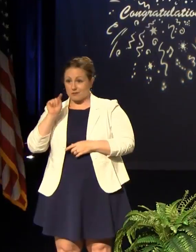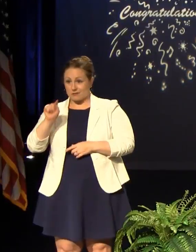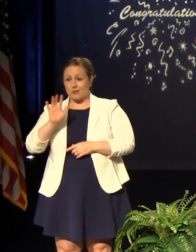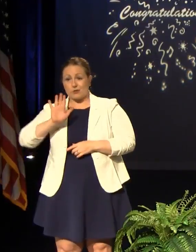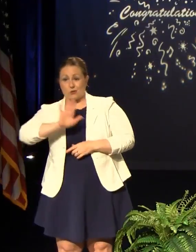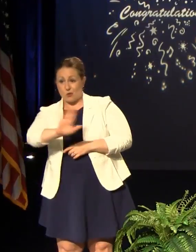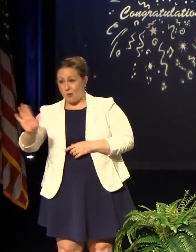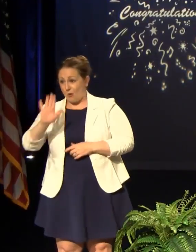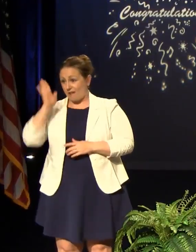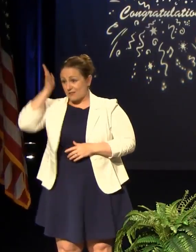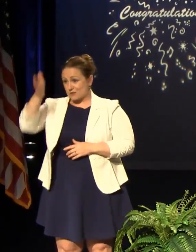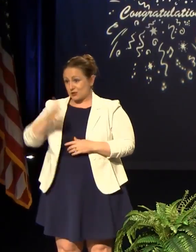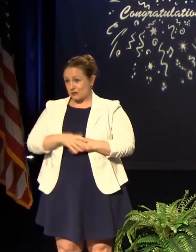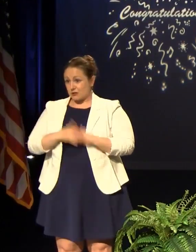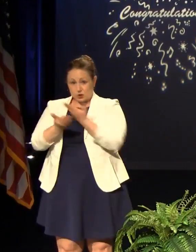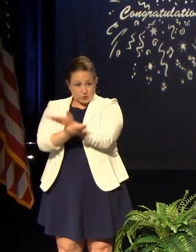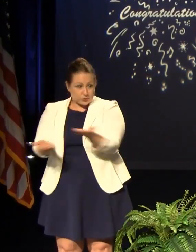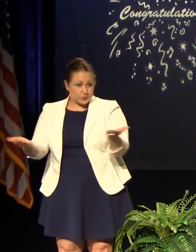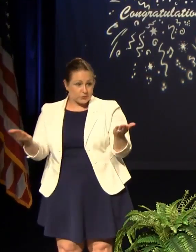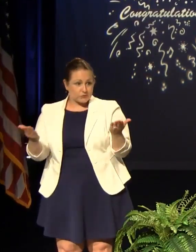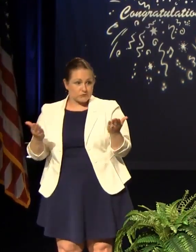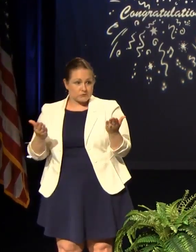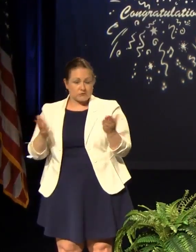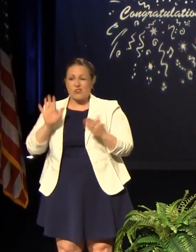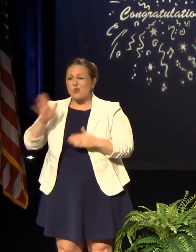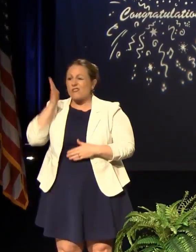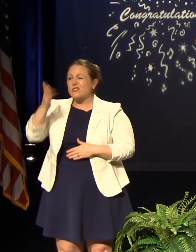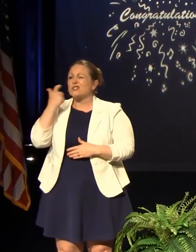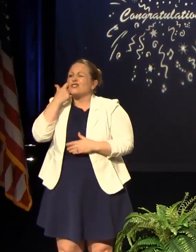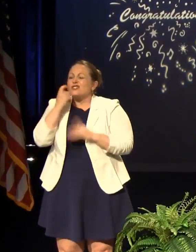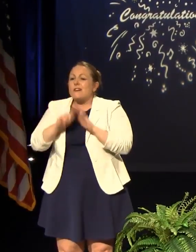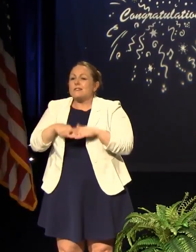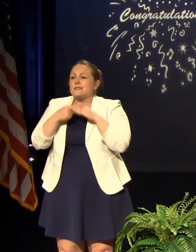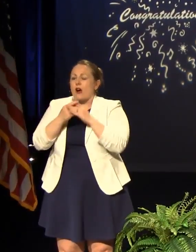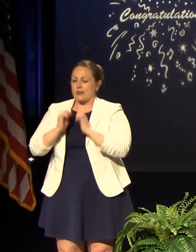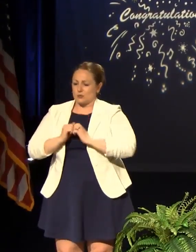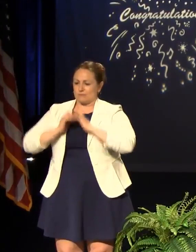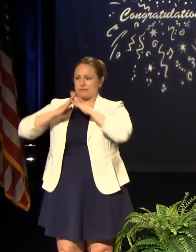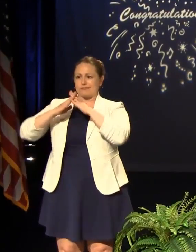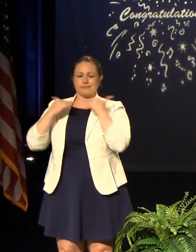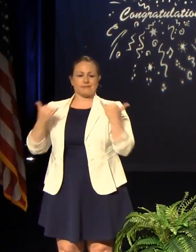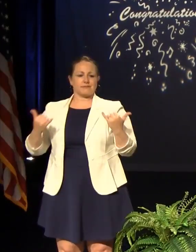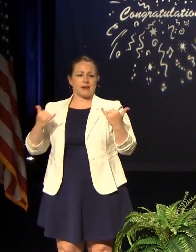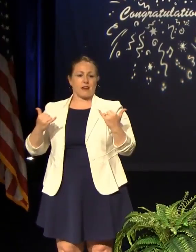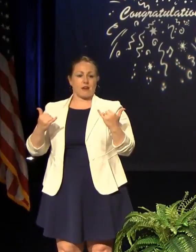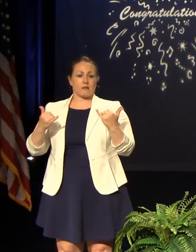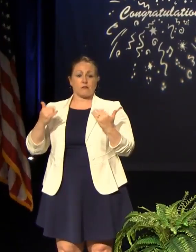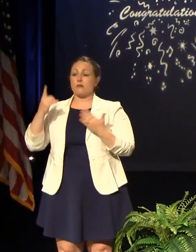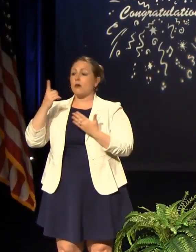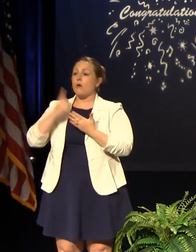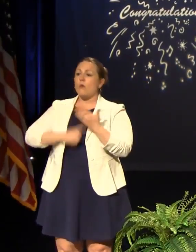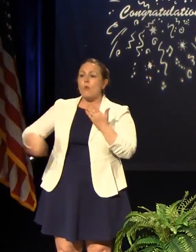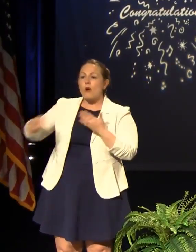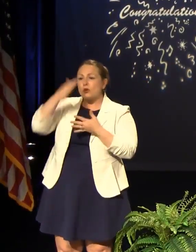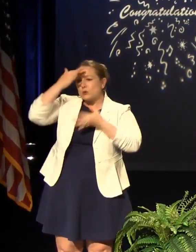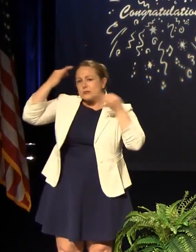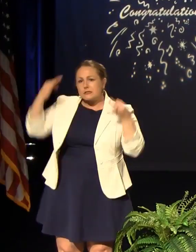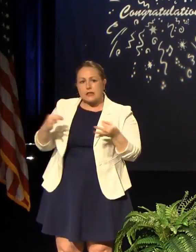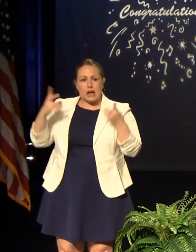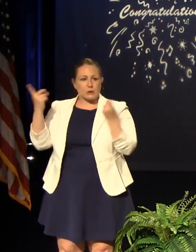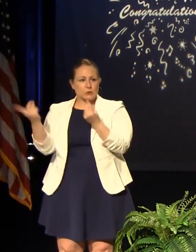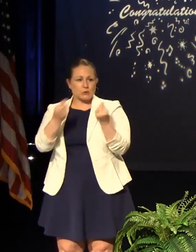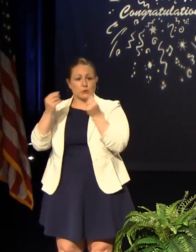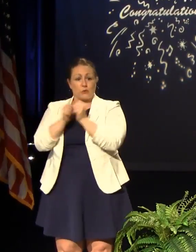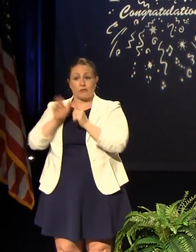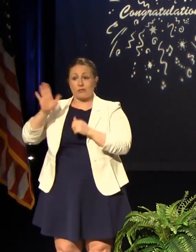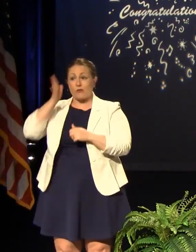future is just starting to be created. What you make of your future as a graduate is